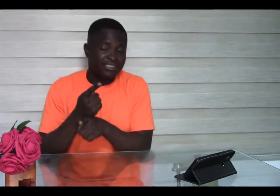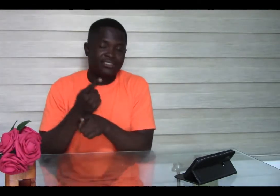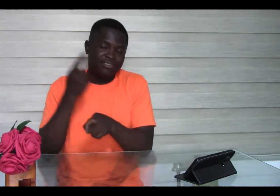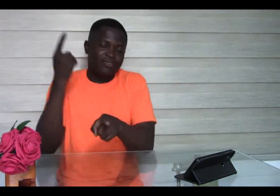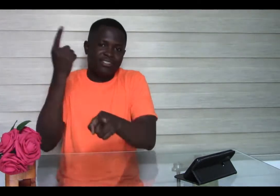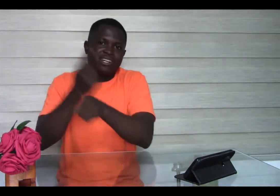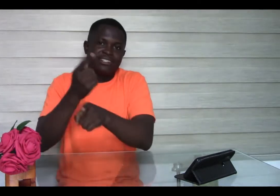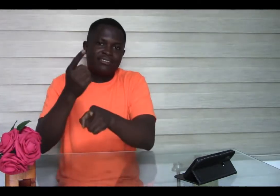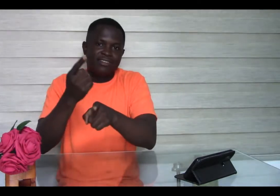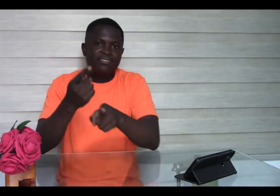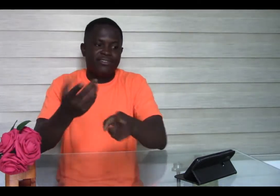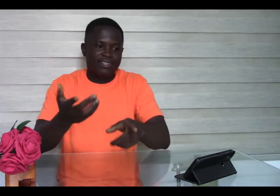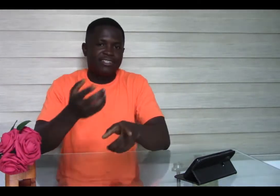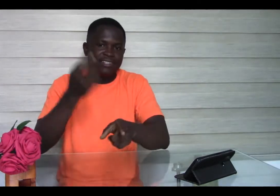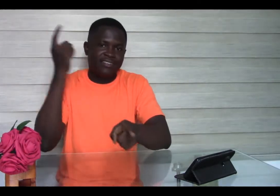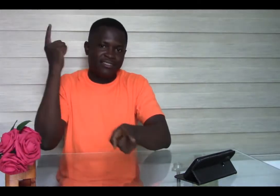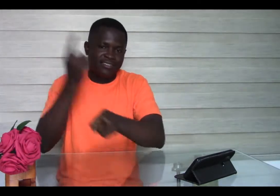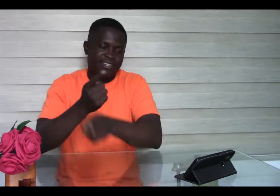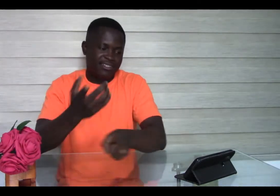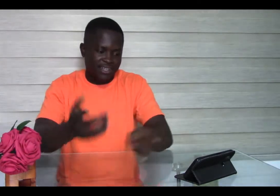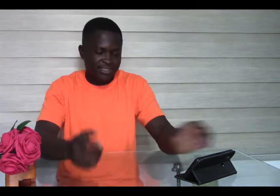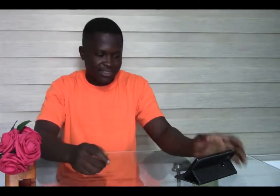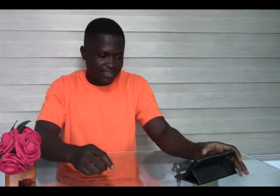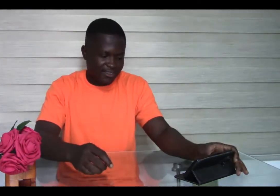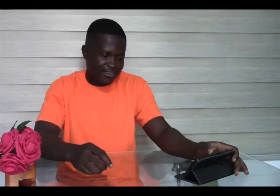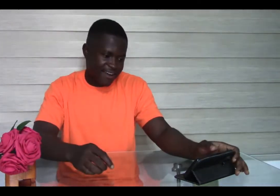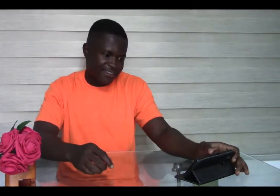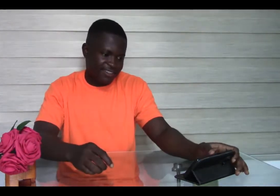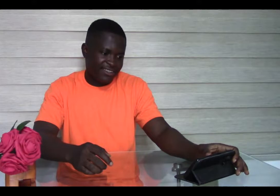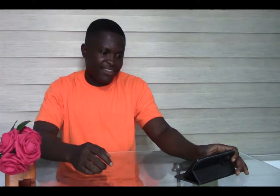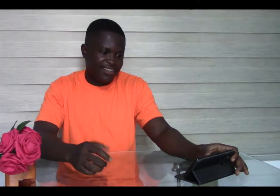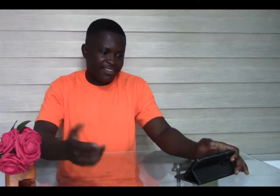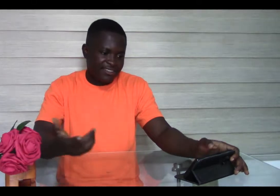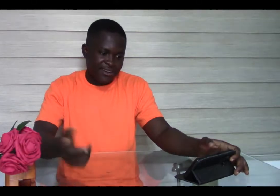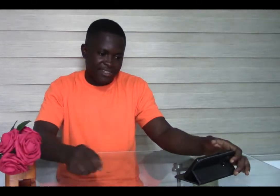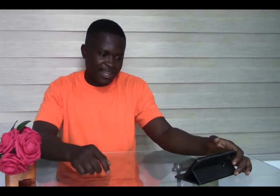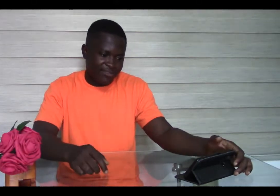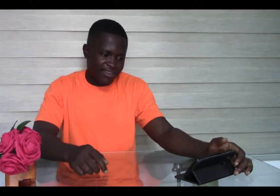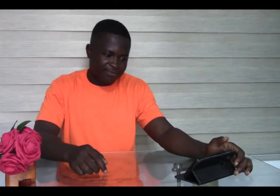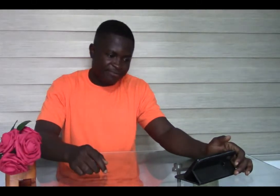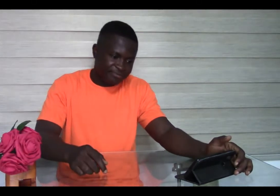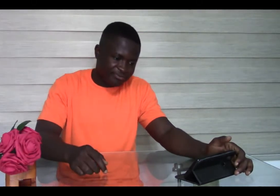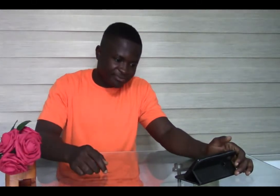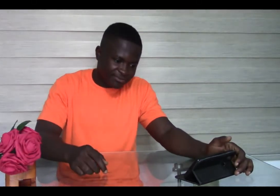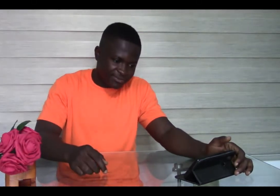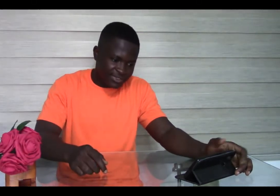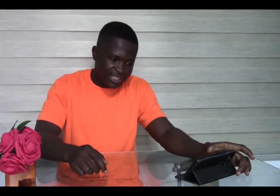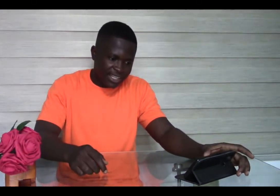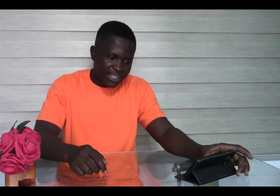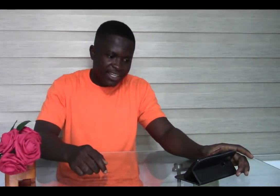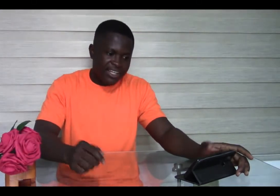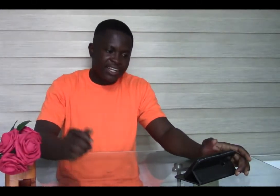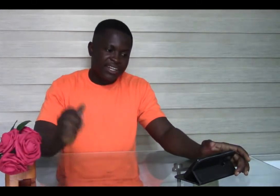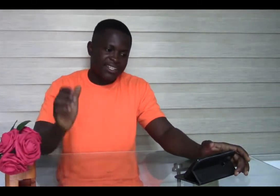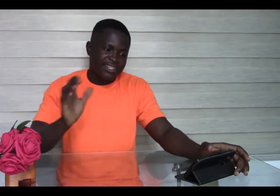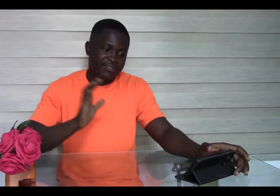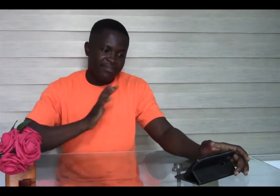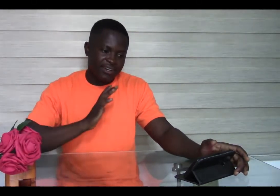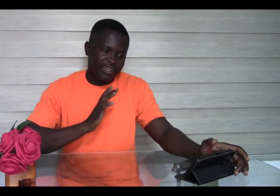Just or just what you have just said. Just that. Alright. So I was laughing. And I said fine.